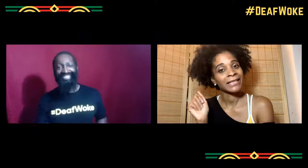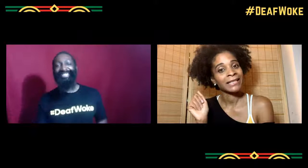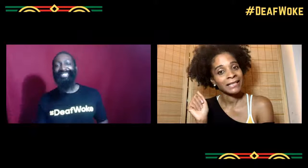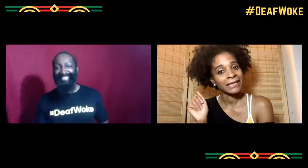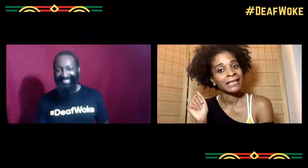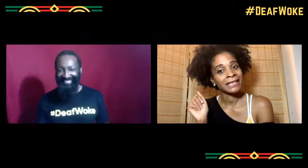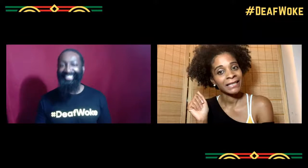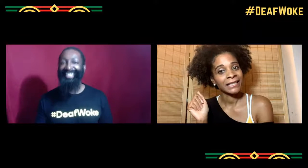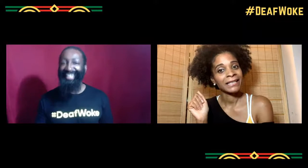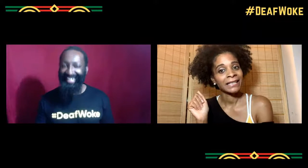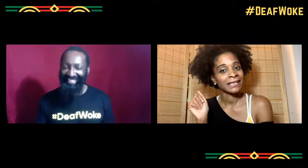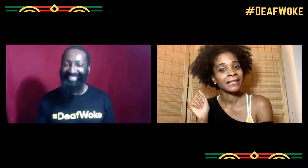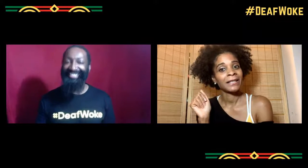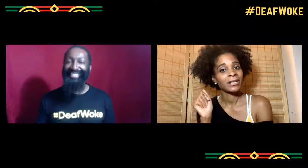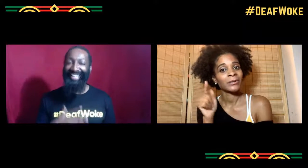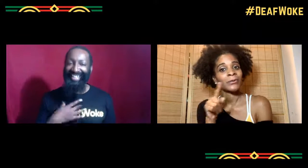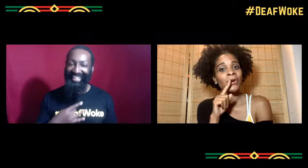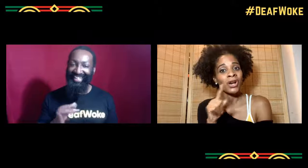Be golden.